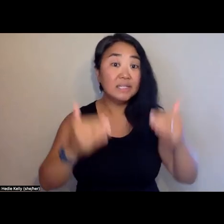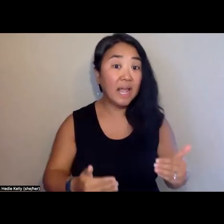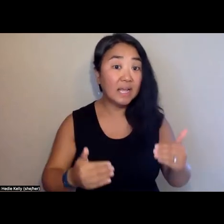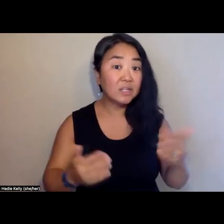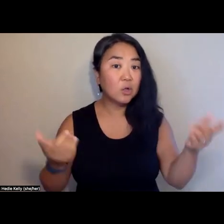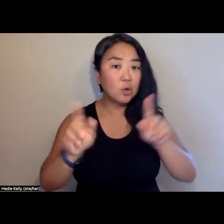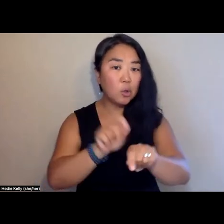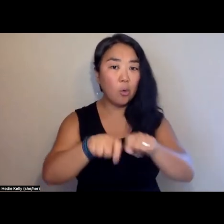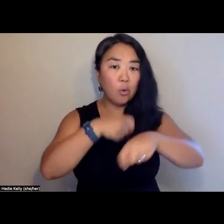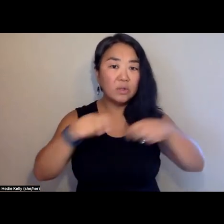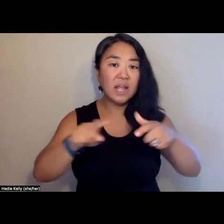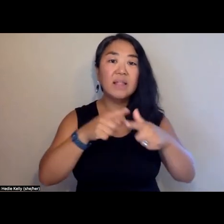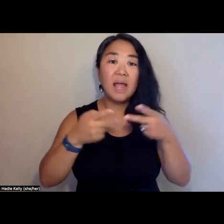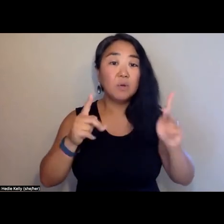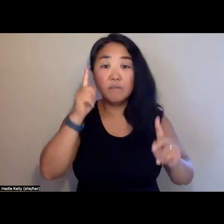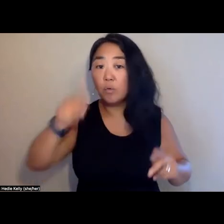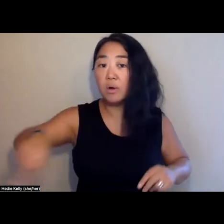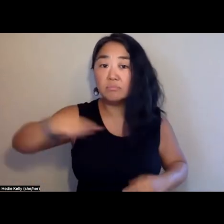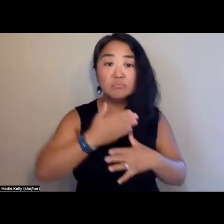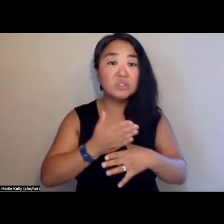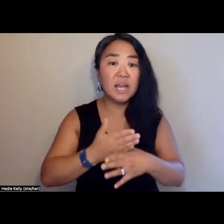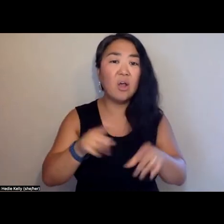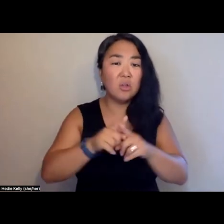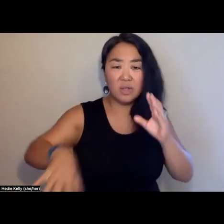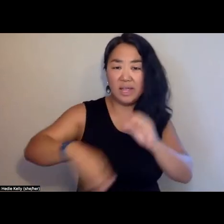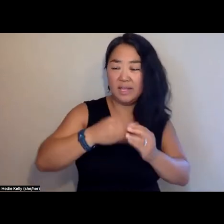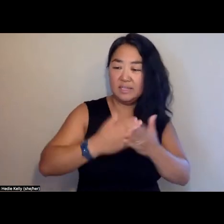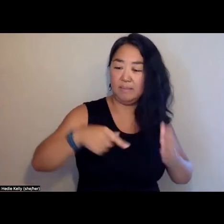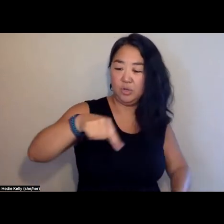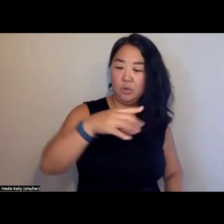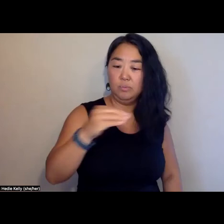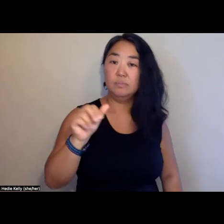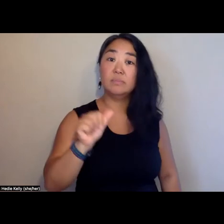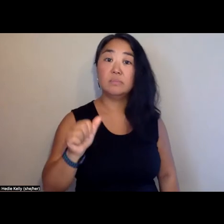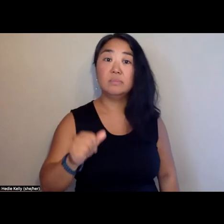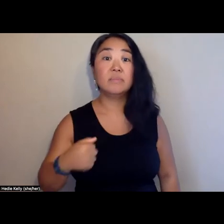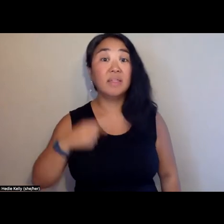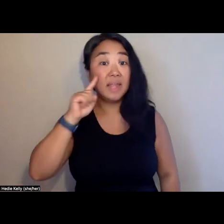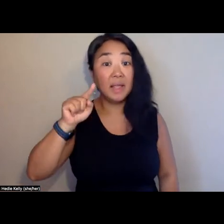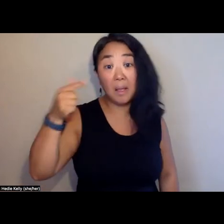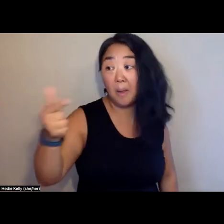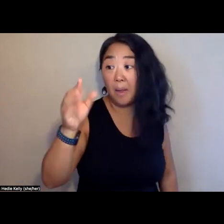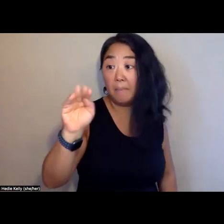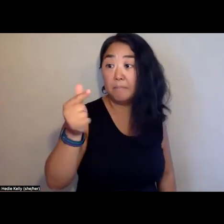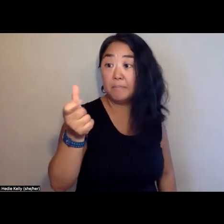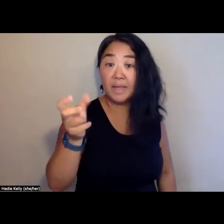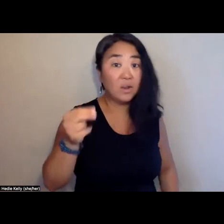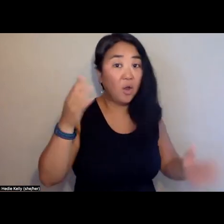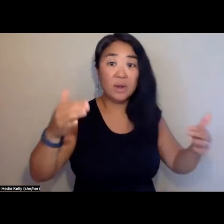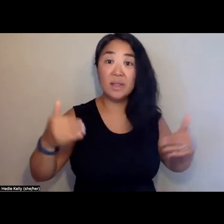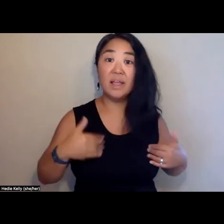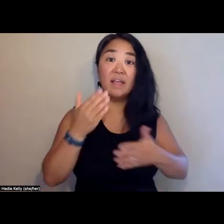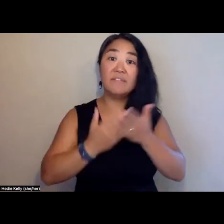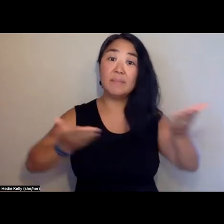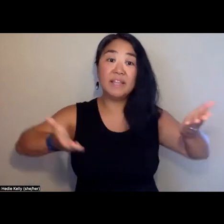folks who want to. And we'll have some Q&A time there as well. So I think Megan has queued up some breakout rooms for us. You'll get an invitation